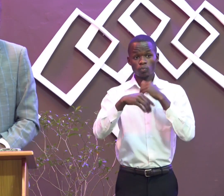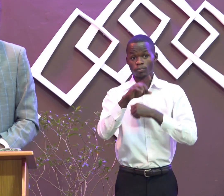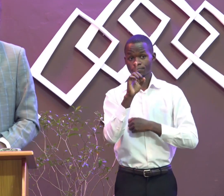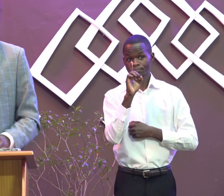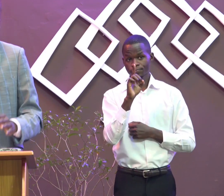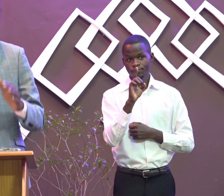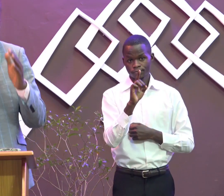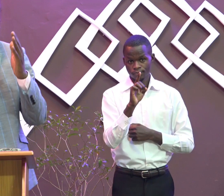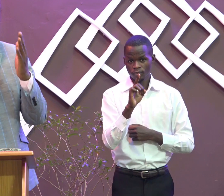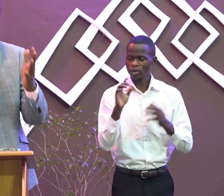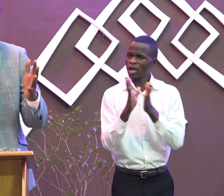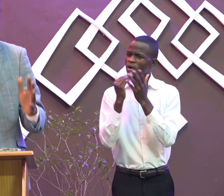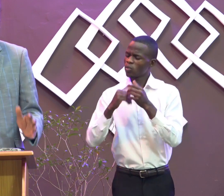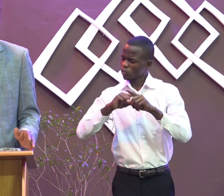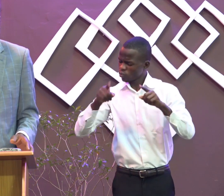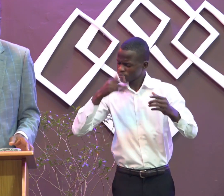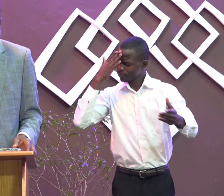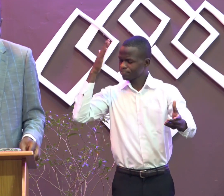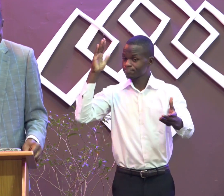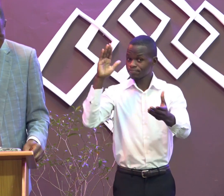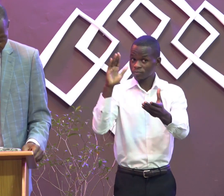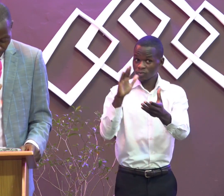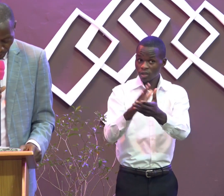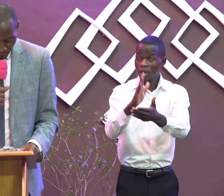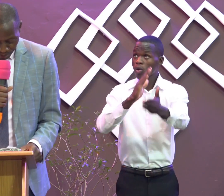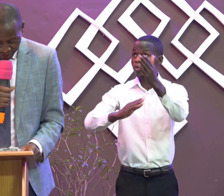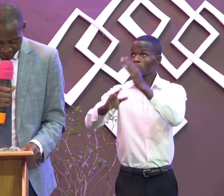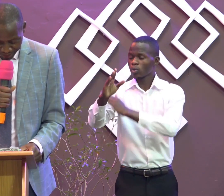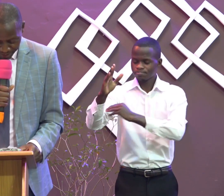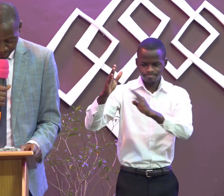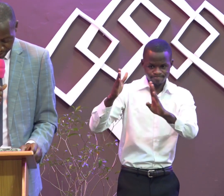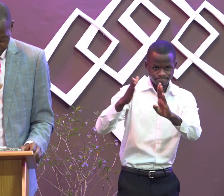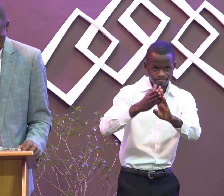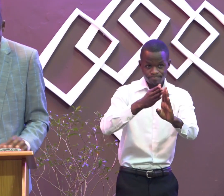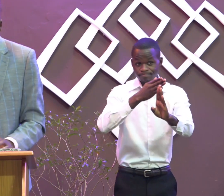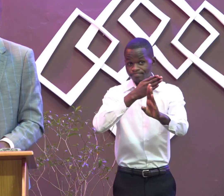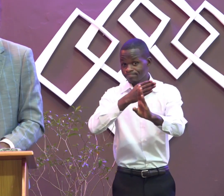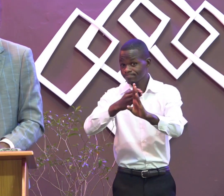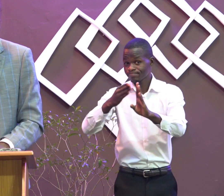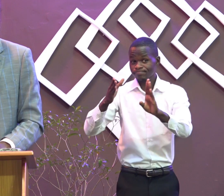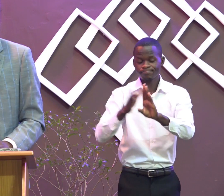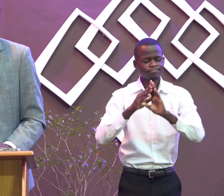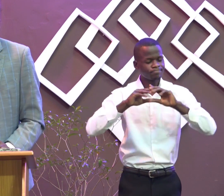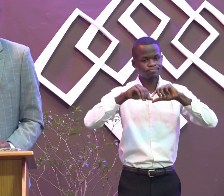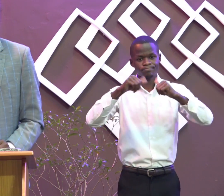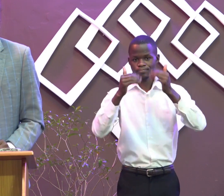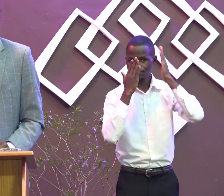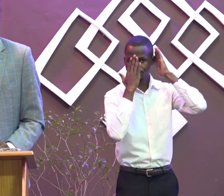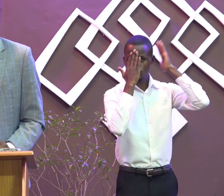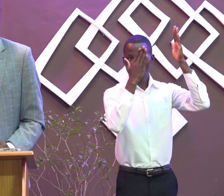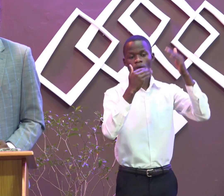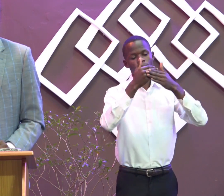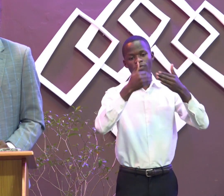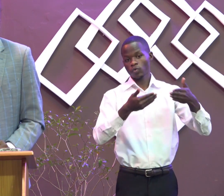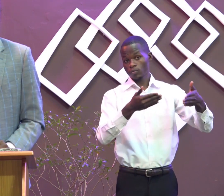you. Tukiriza nti Katonda yalungamiza bulungi mukadde waffe nga tannaba kuwummula. We believe that our